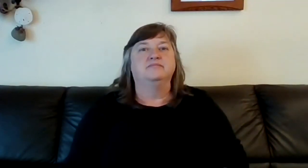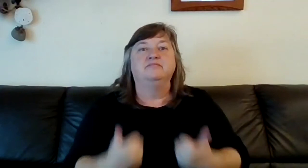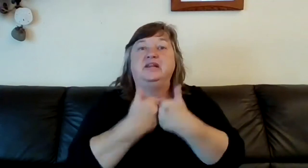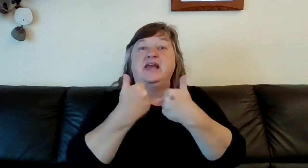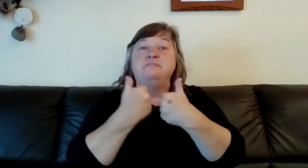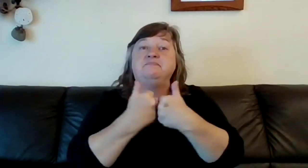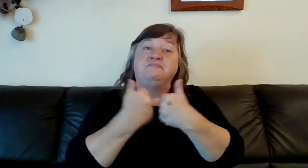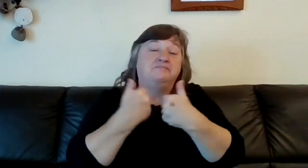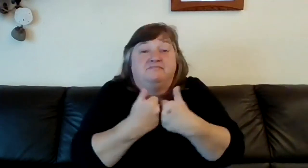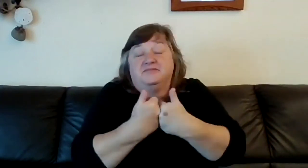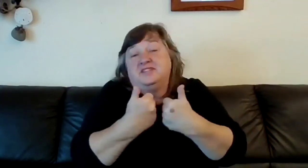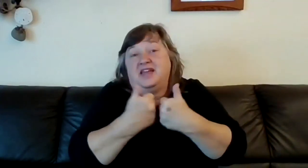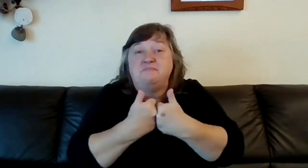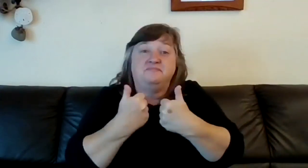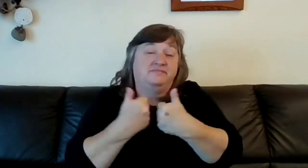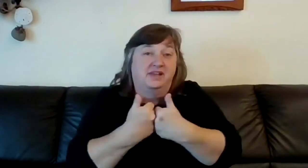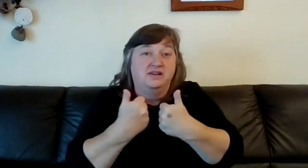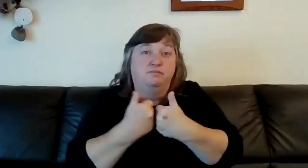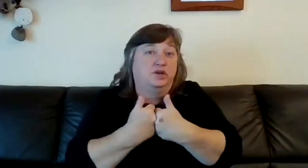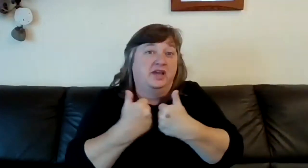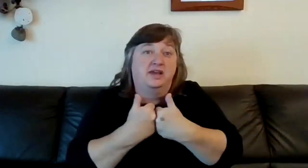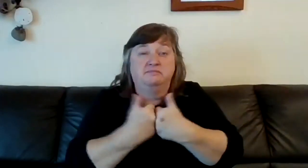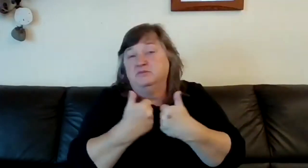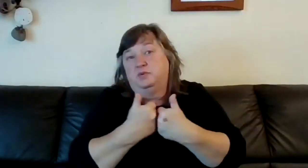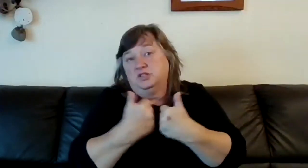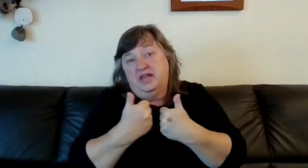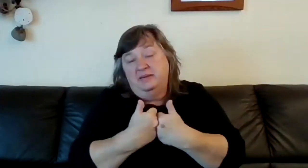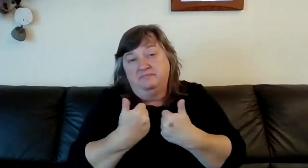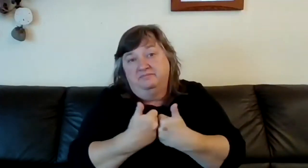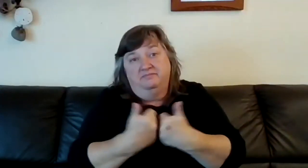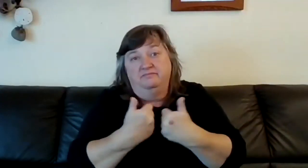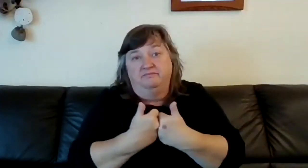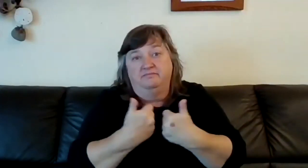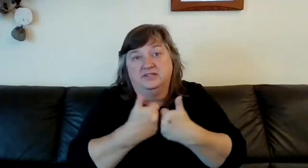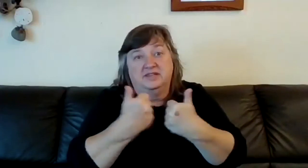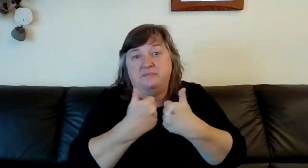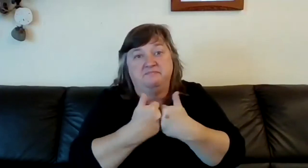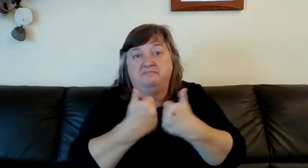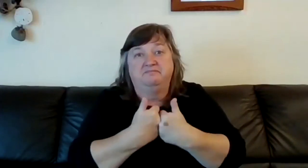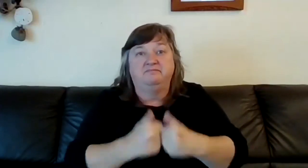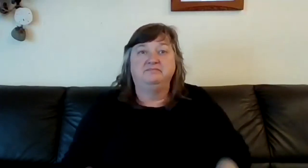A game, just a game. Board game, sports game, just game.